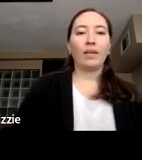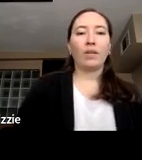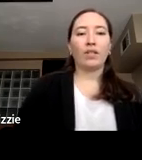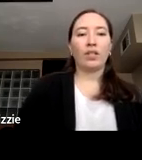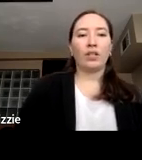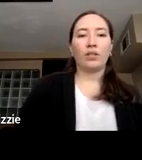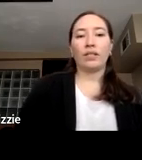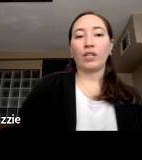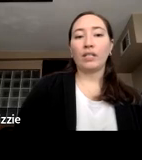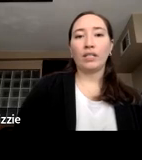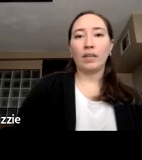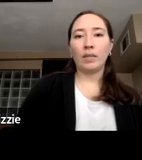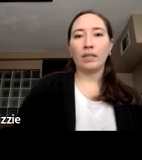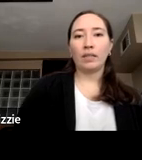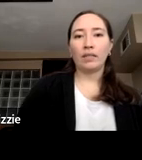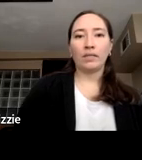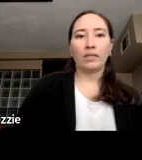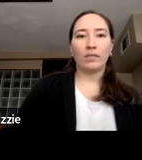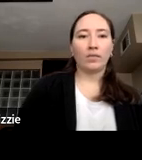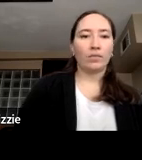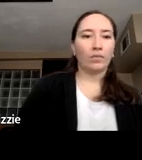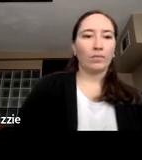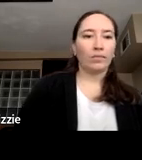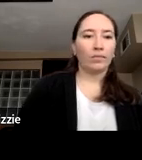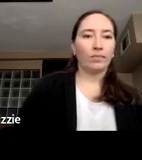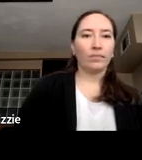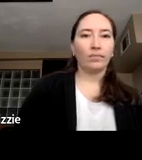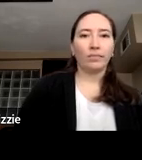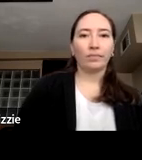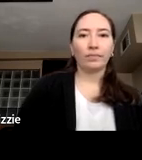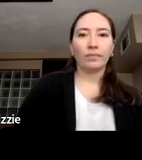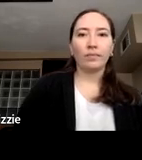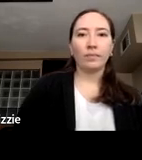Let's say I wanted to use suggested statements.